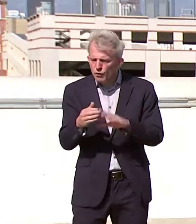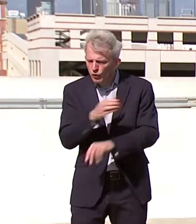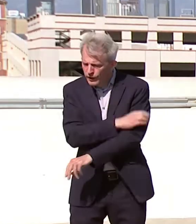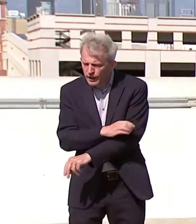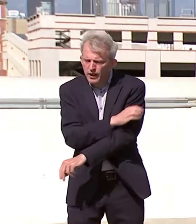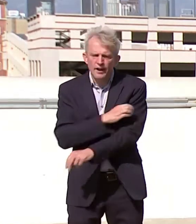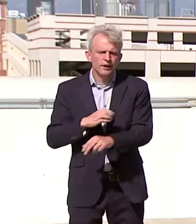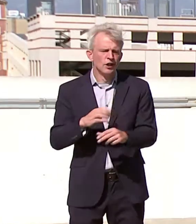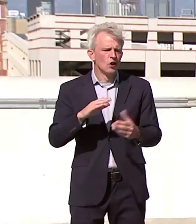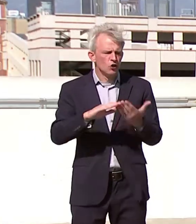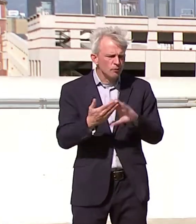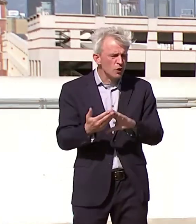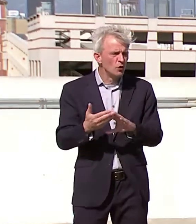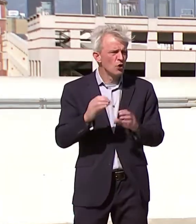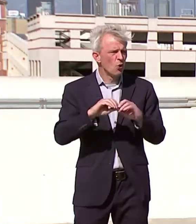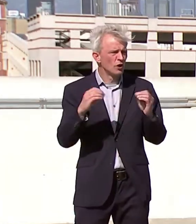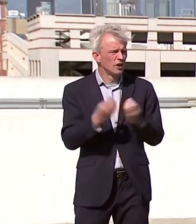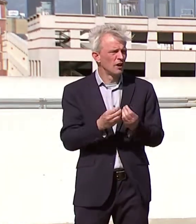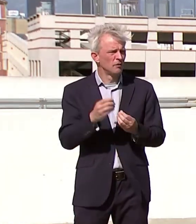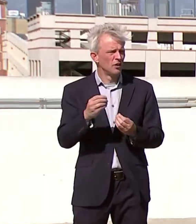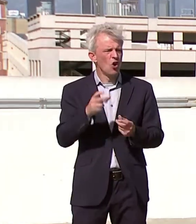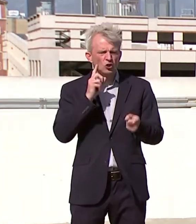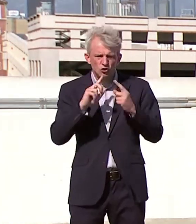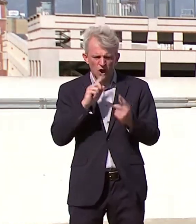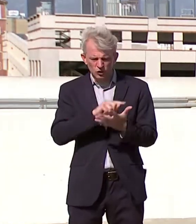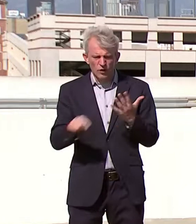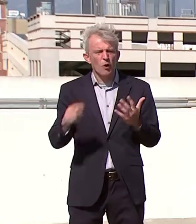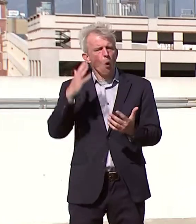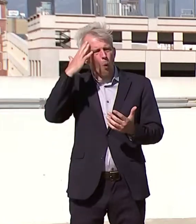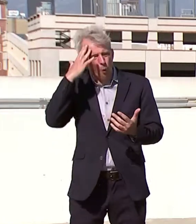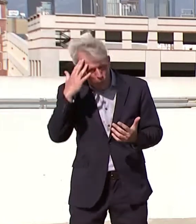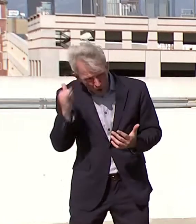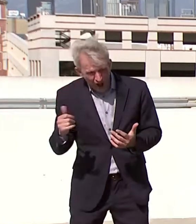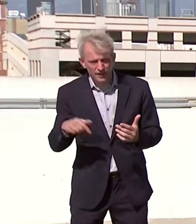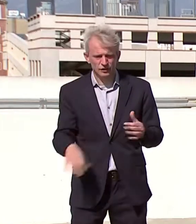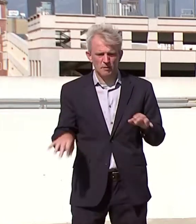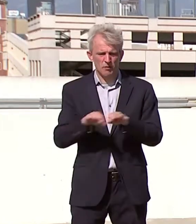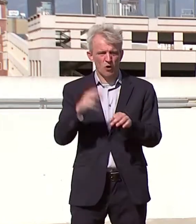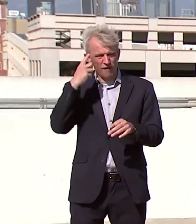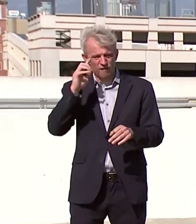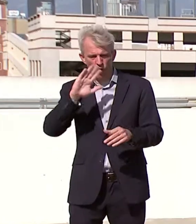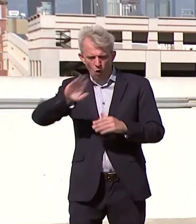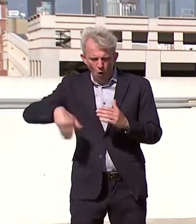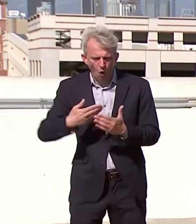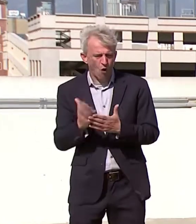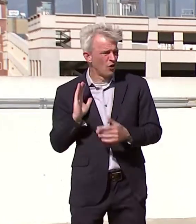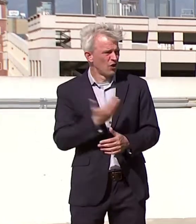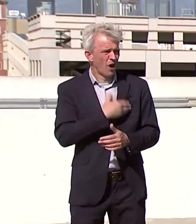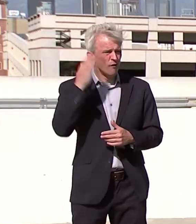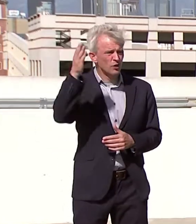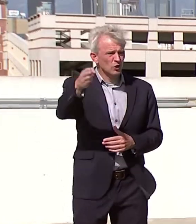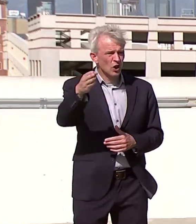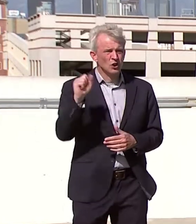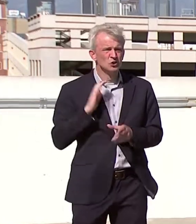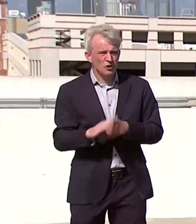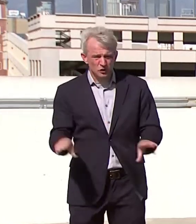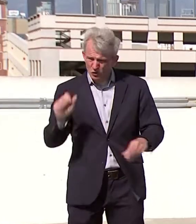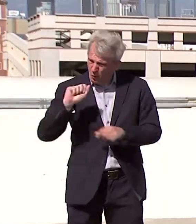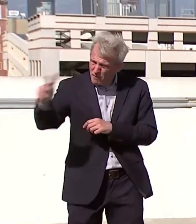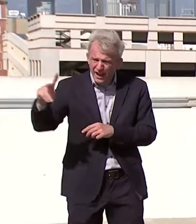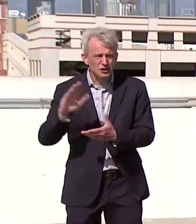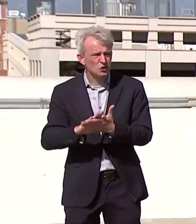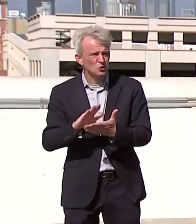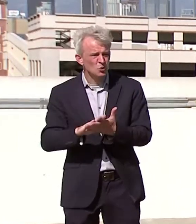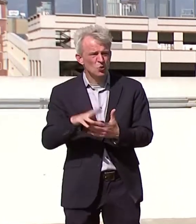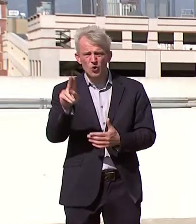community-based organizations, about why this is important for our collective future, so our kids can return to school, so the USC students